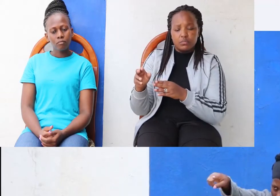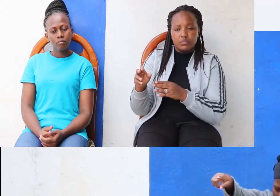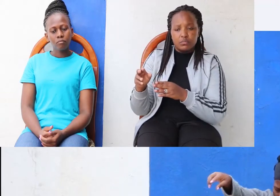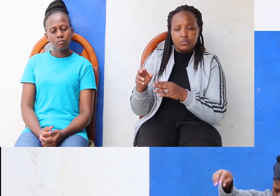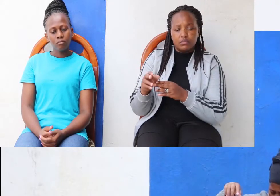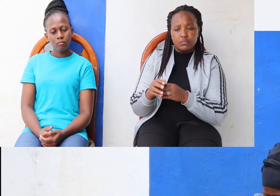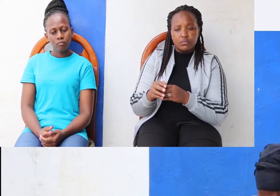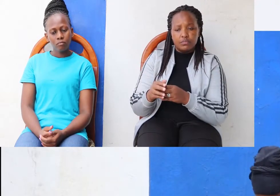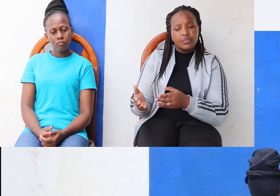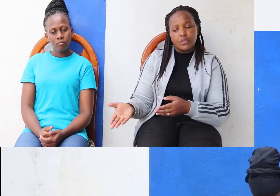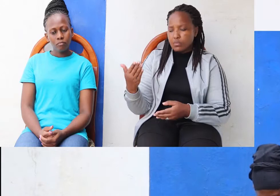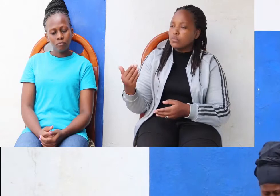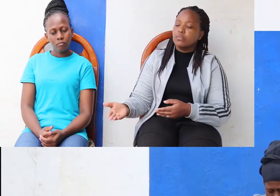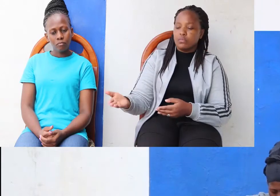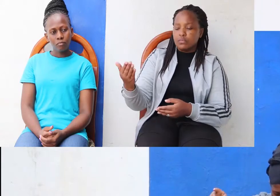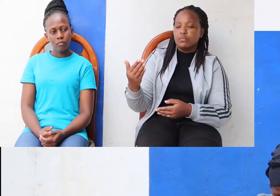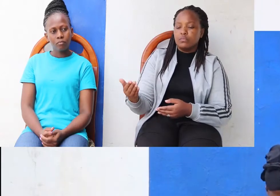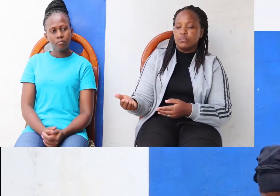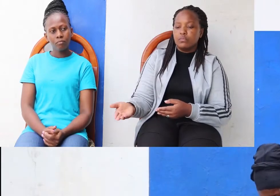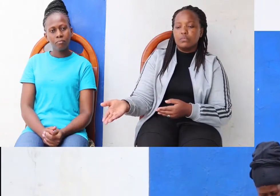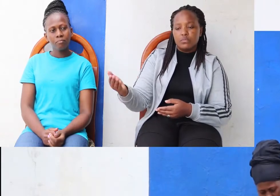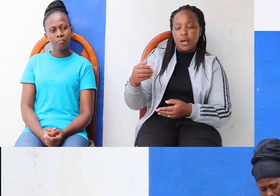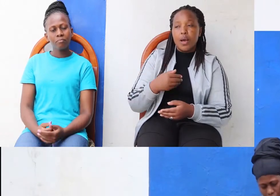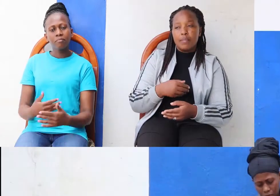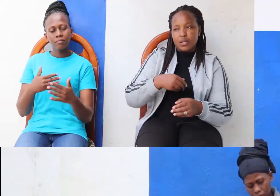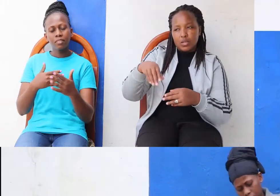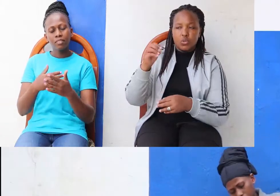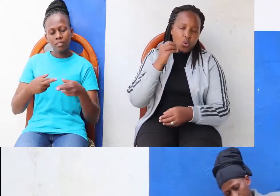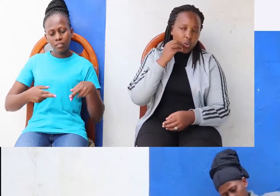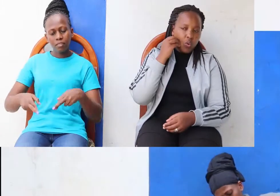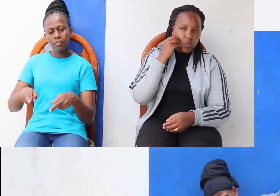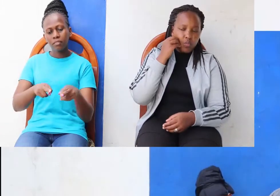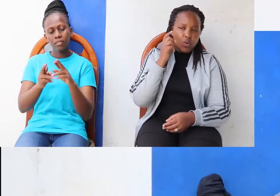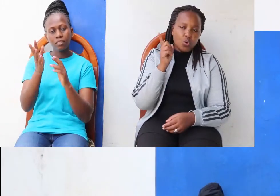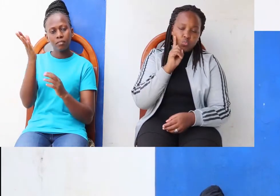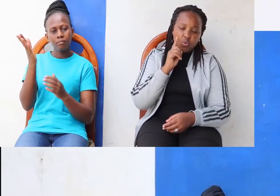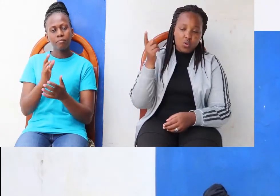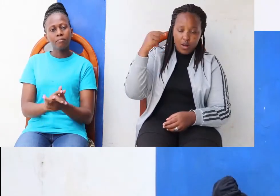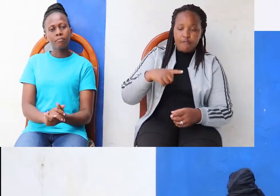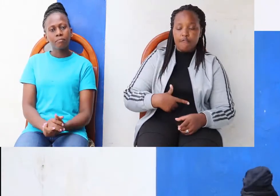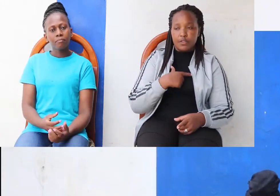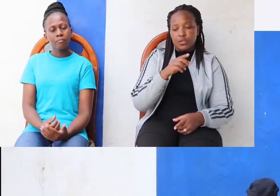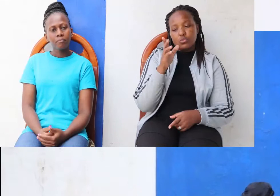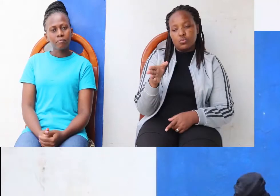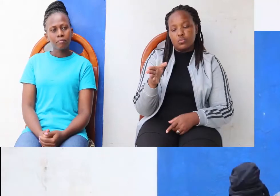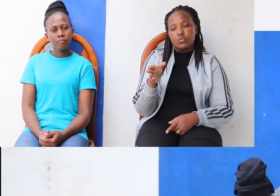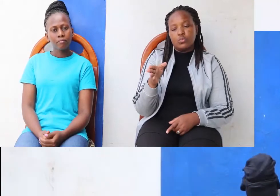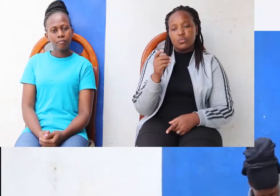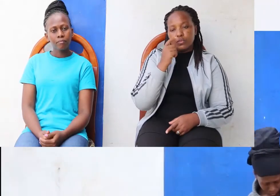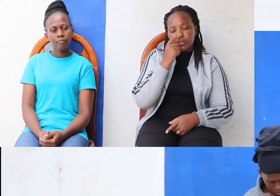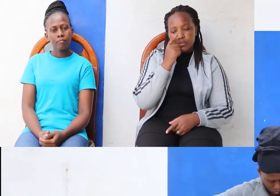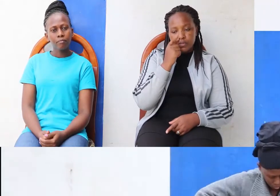the wake up near the river. Acha nikufikisha nyumbani after tutakuja kukutembelea. Ashukuru sana. Yes,